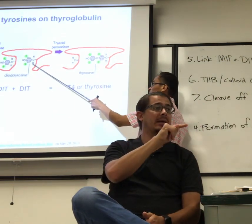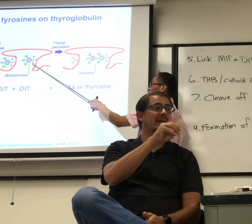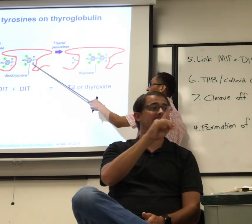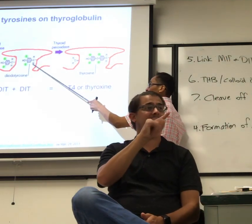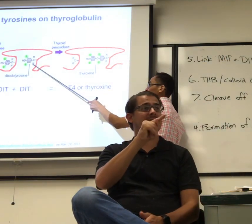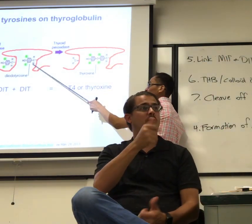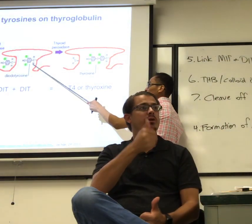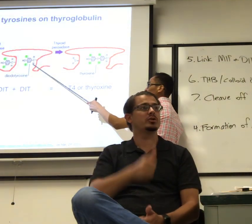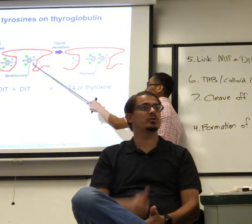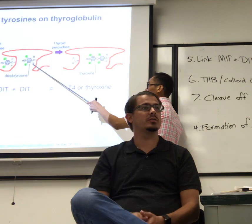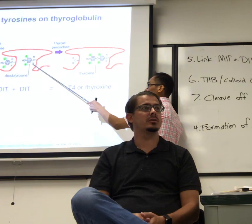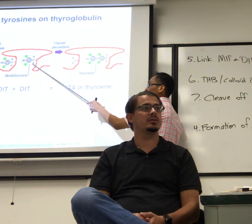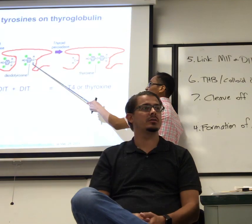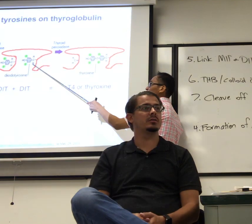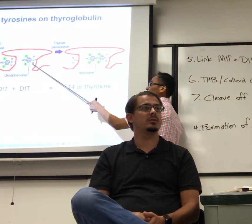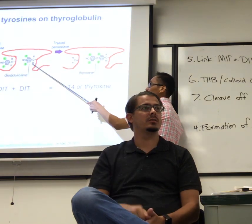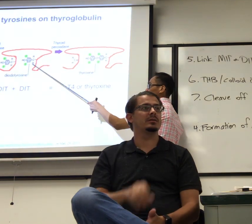Let me point to it.